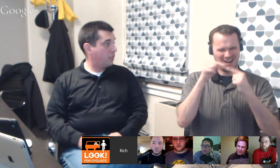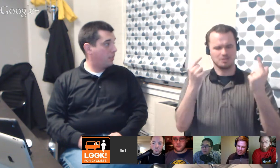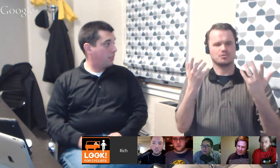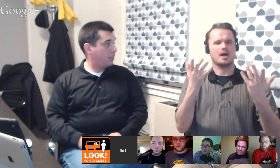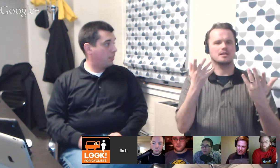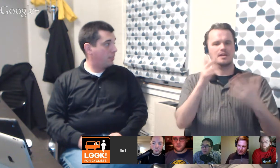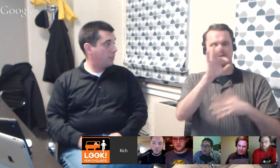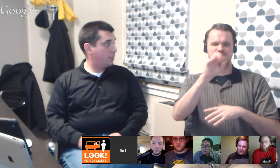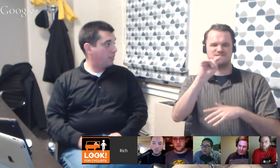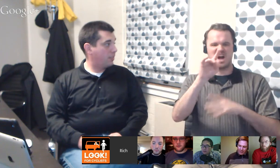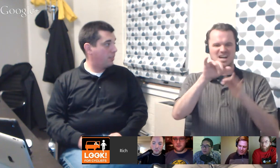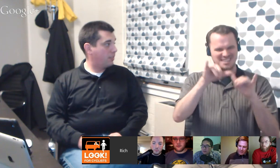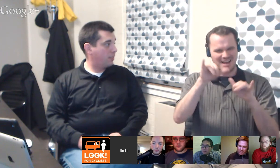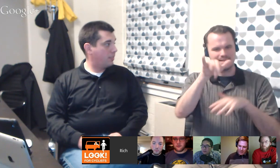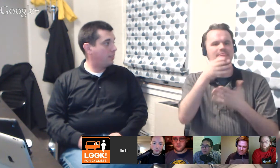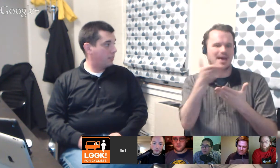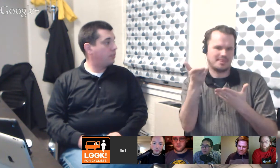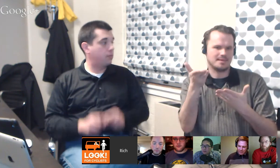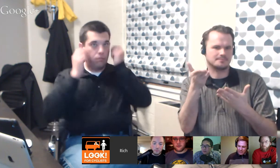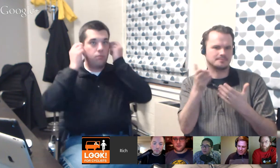font size and stuff like that.